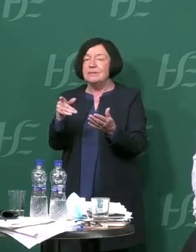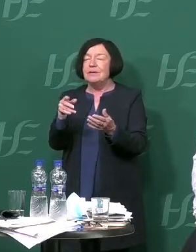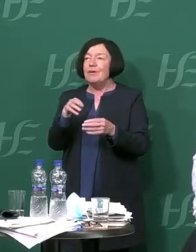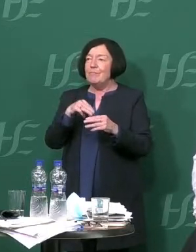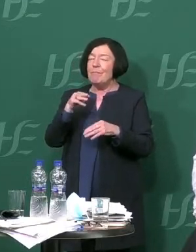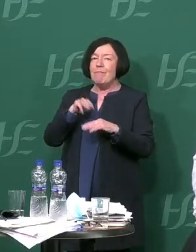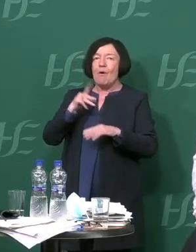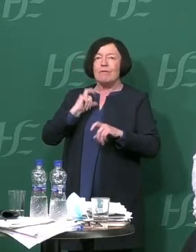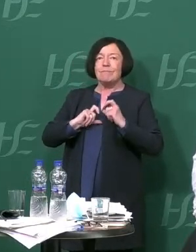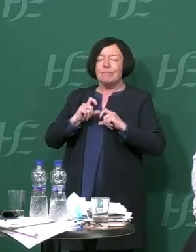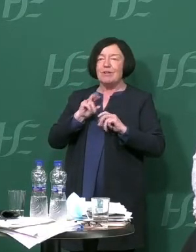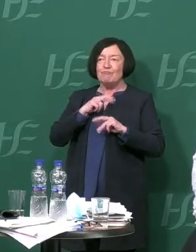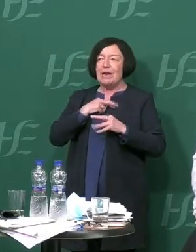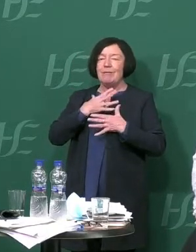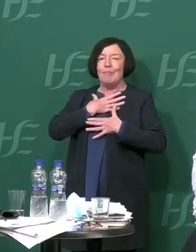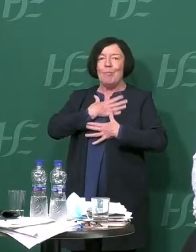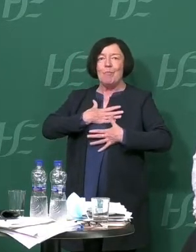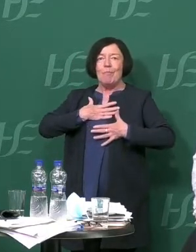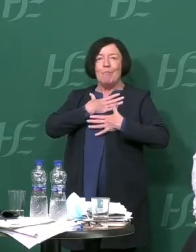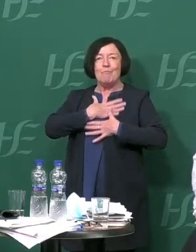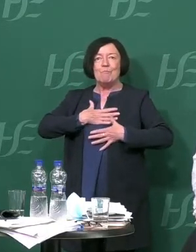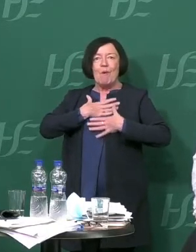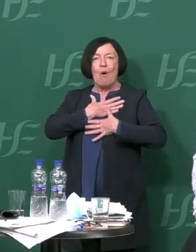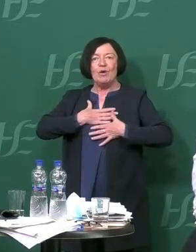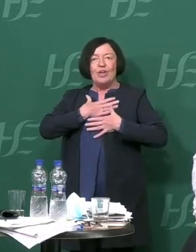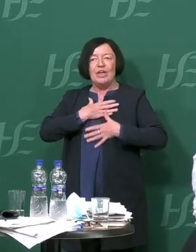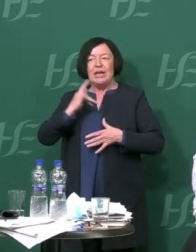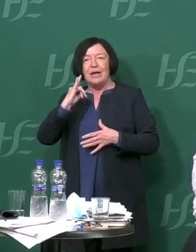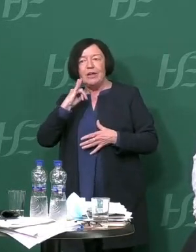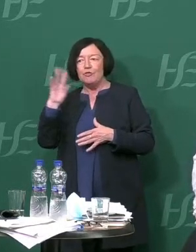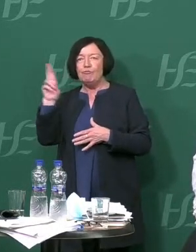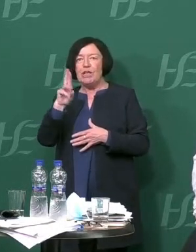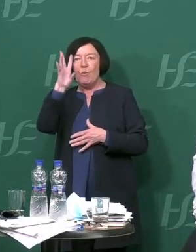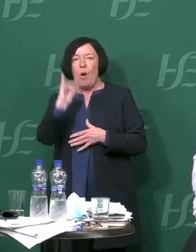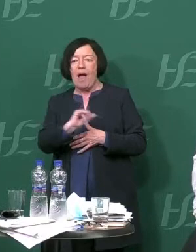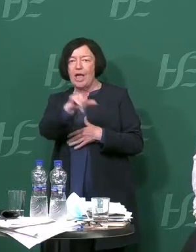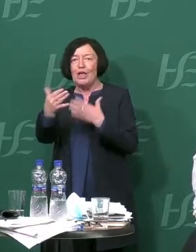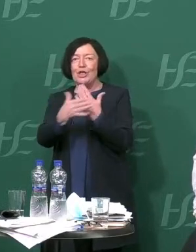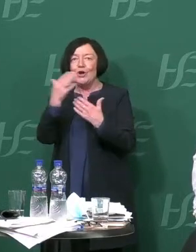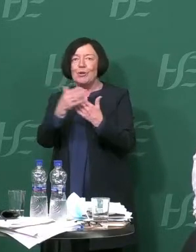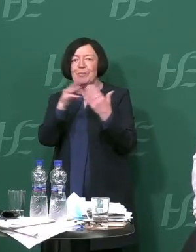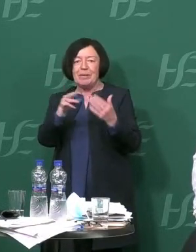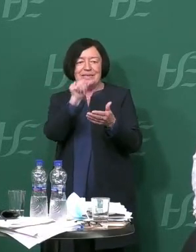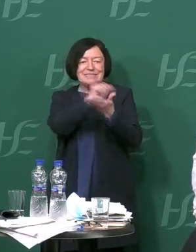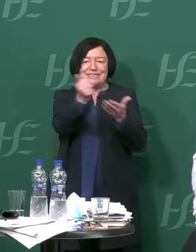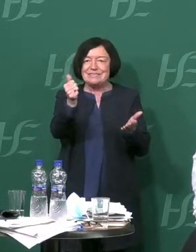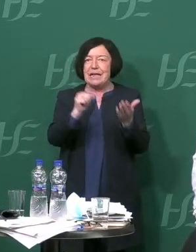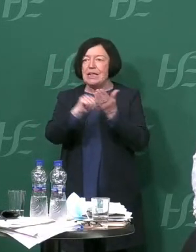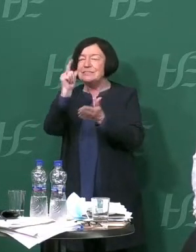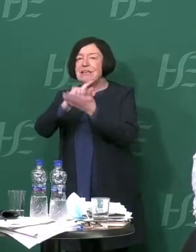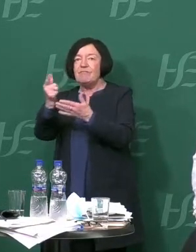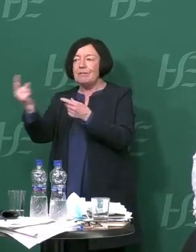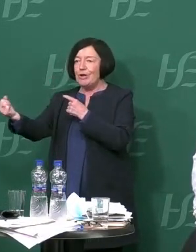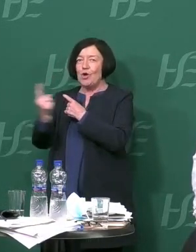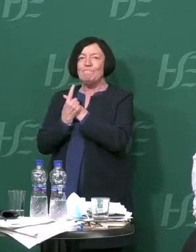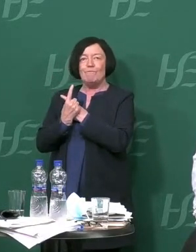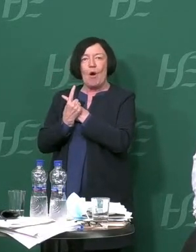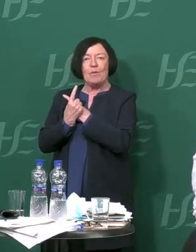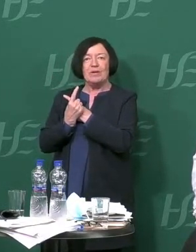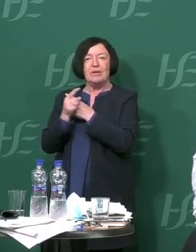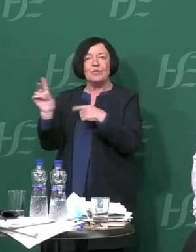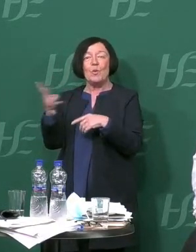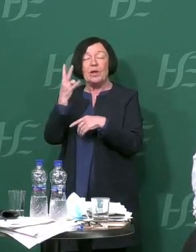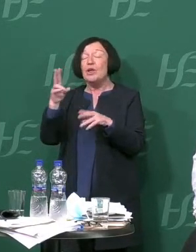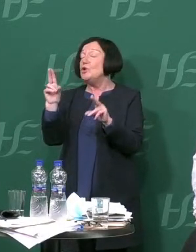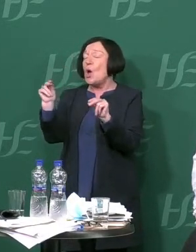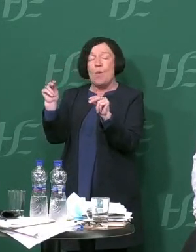reassuring, quite moving actually, to hear the reasons why younger people, 16 and 17-year-olds, came forward so quickly.